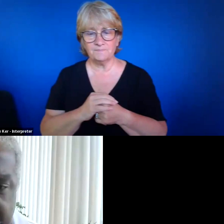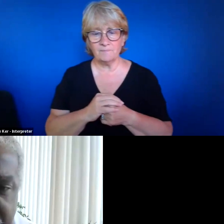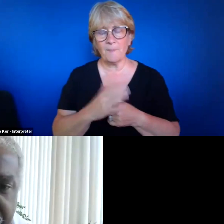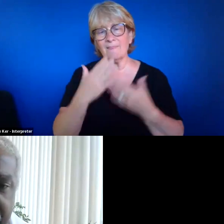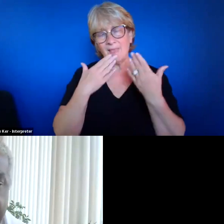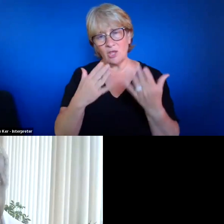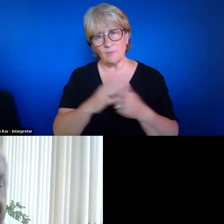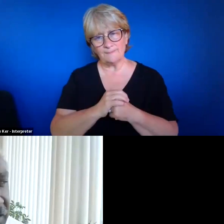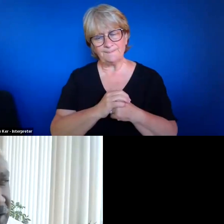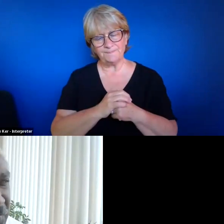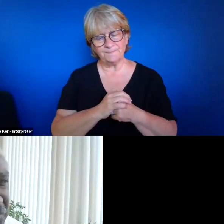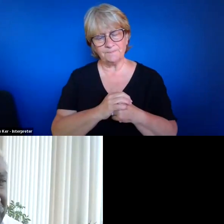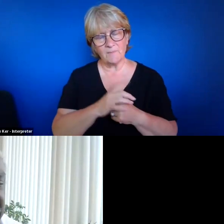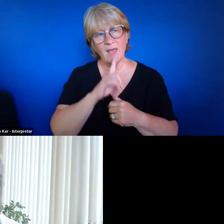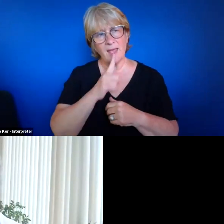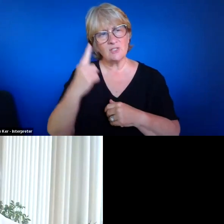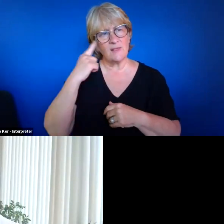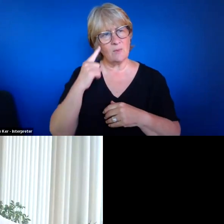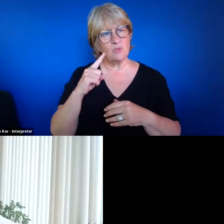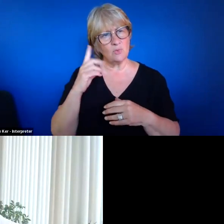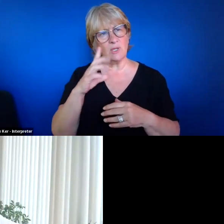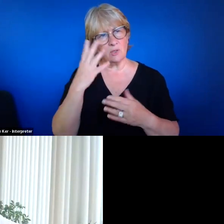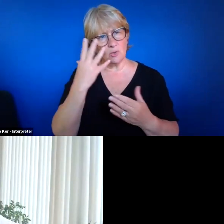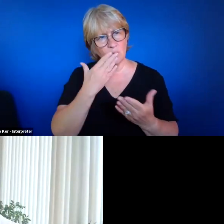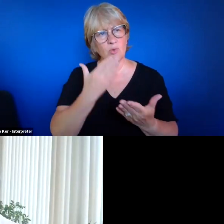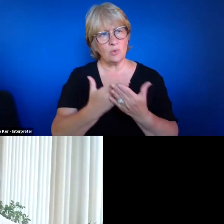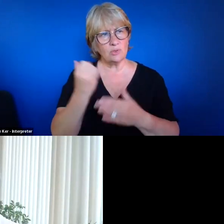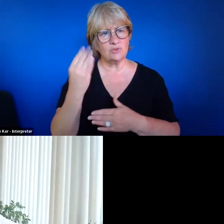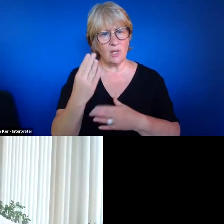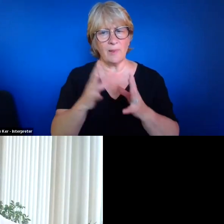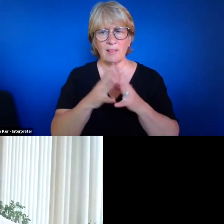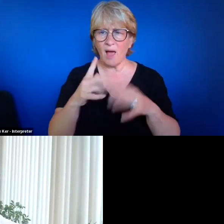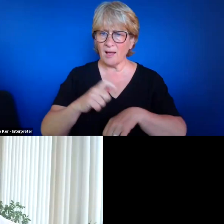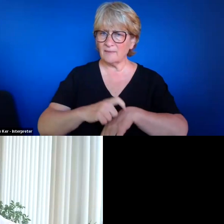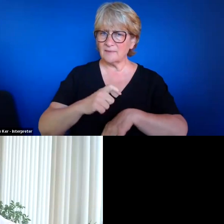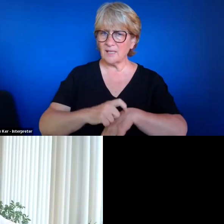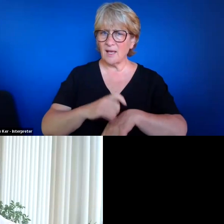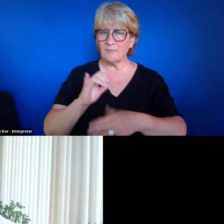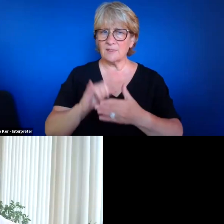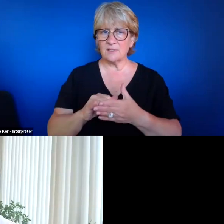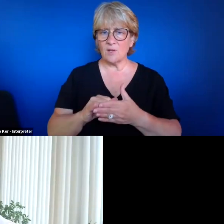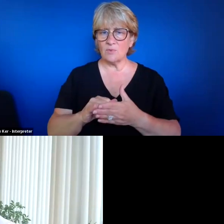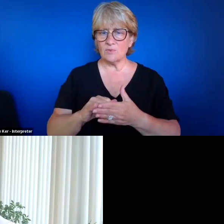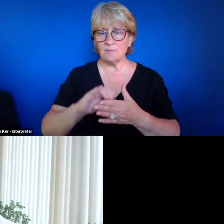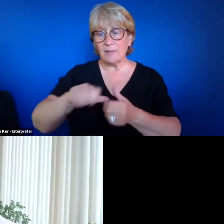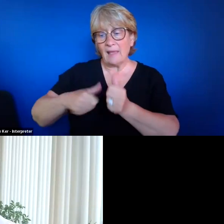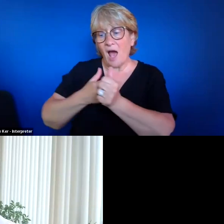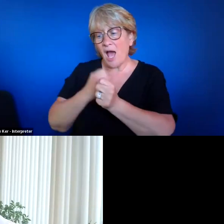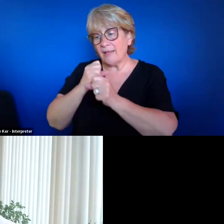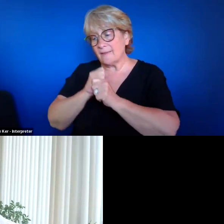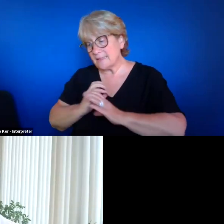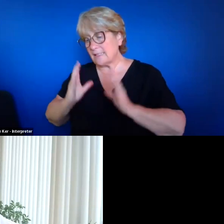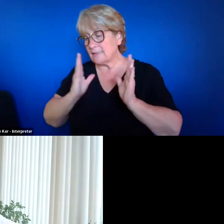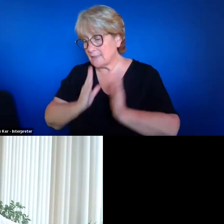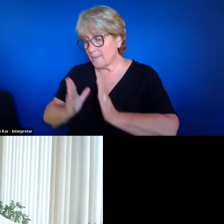Thanks. I actually think we're doing a very good job. A lot of time goes on behind the scenes in planning our